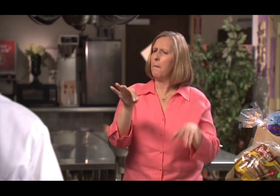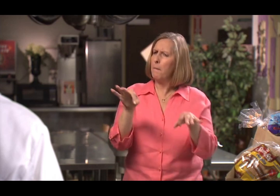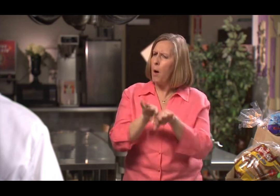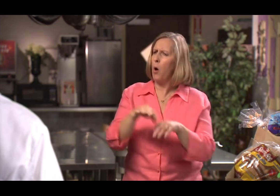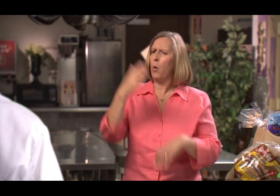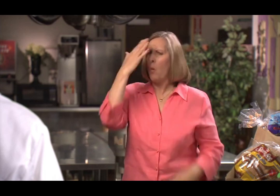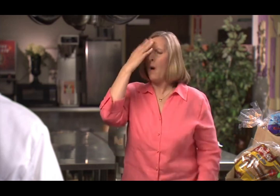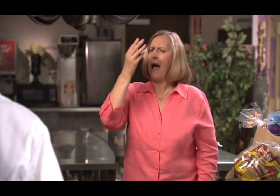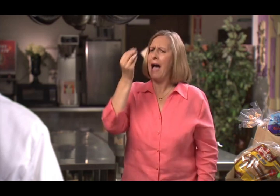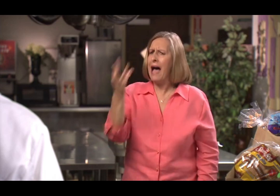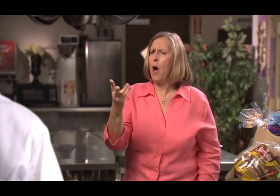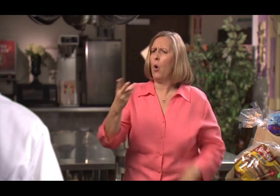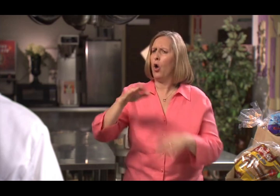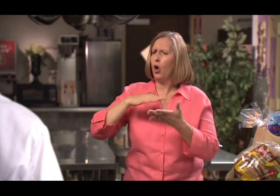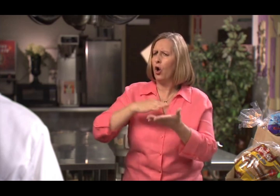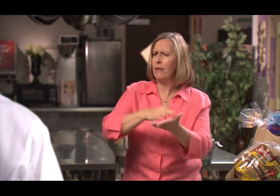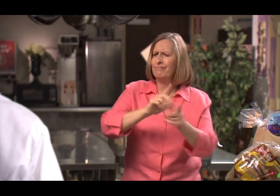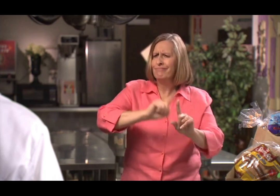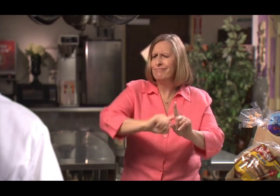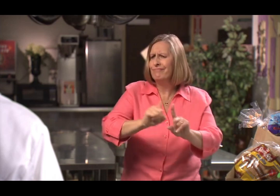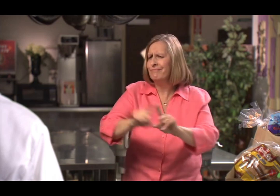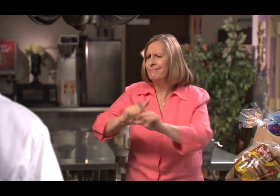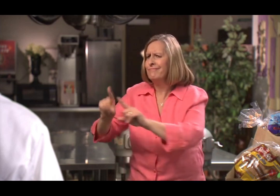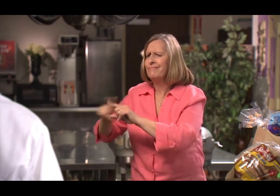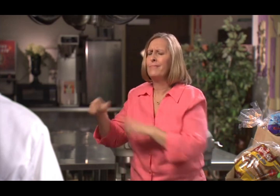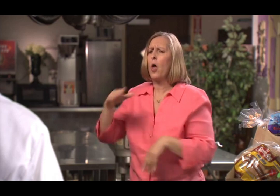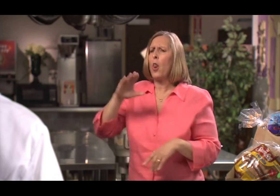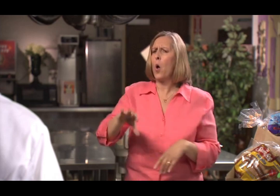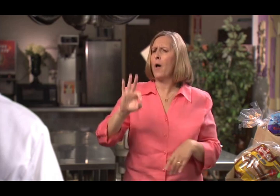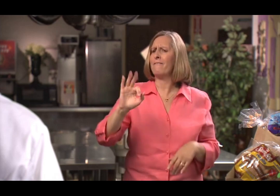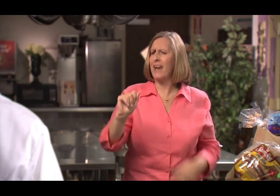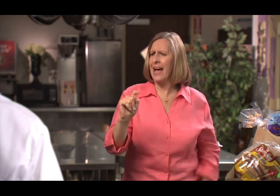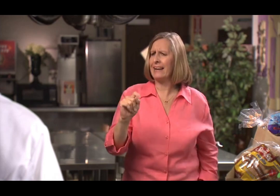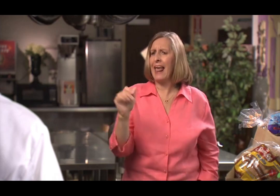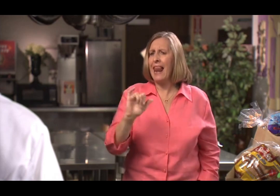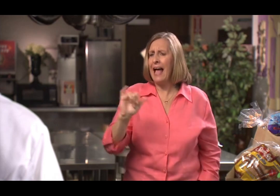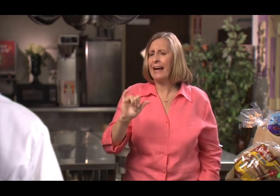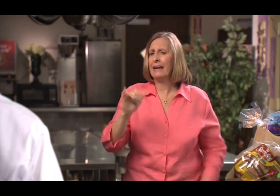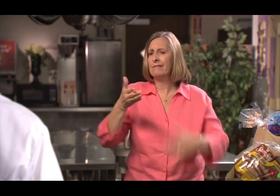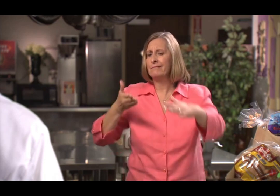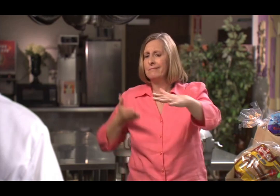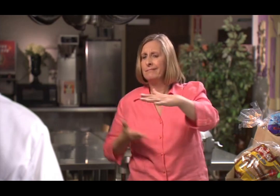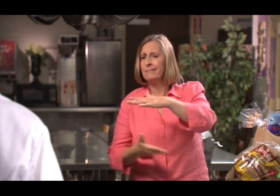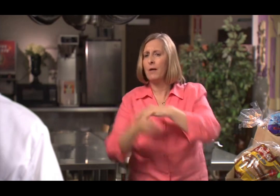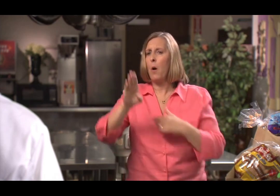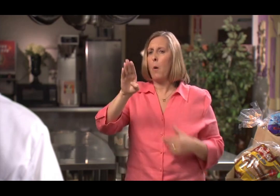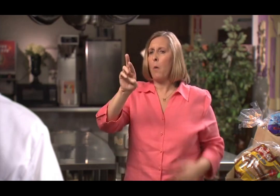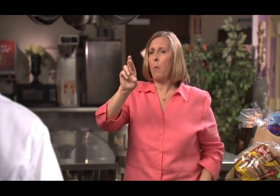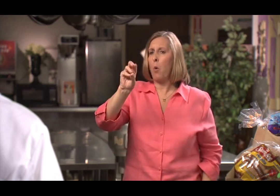It is also important to use low-fat cooking methods, such as broiling, roasting, and baking.